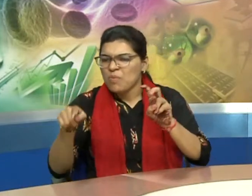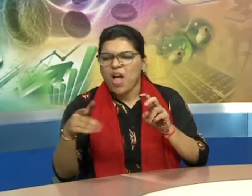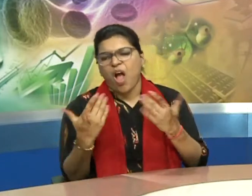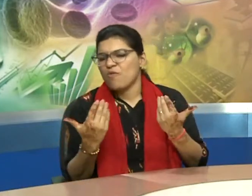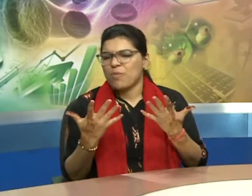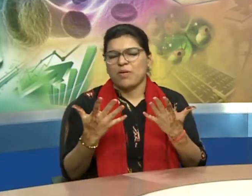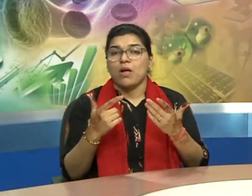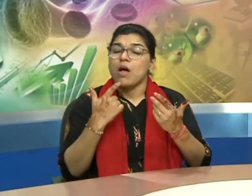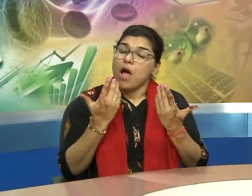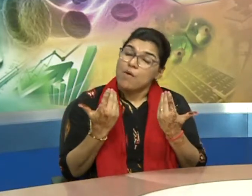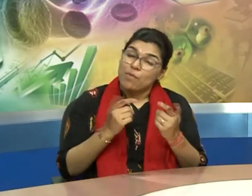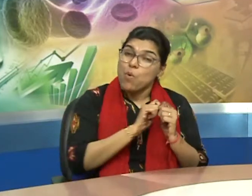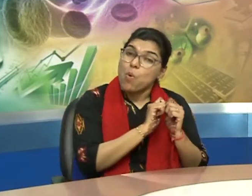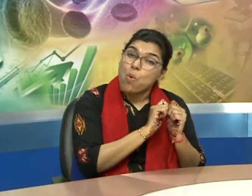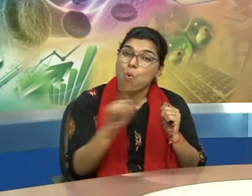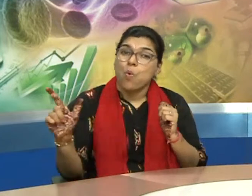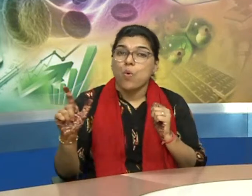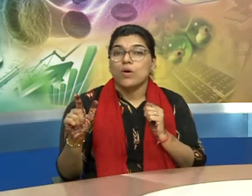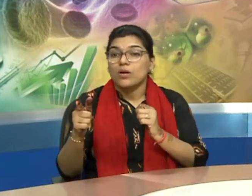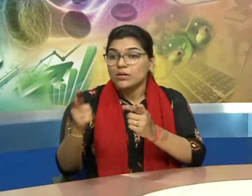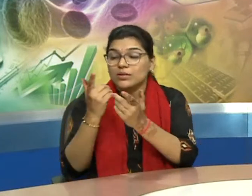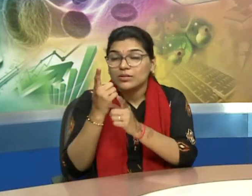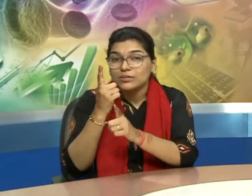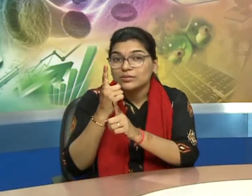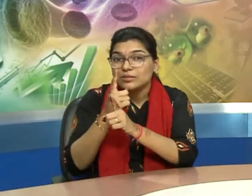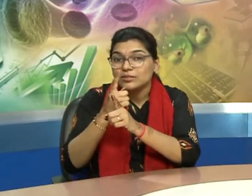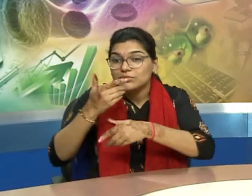different curriculum-based textbooks and